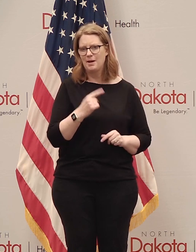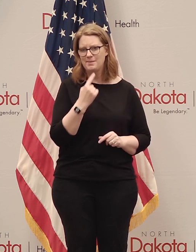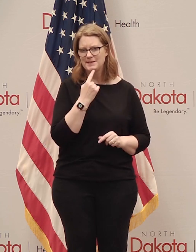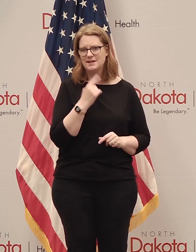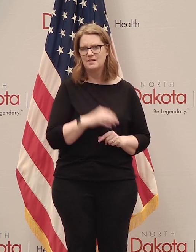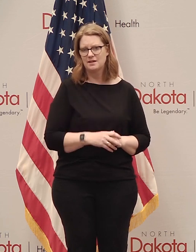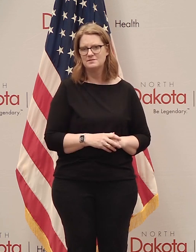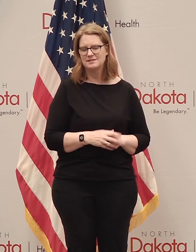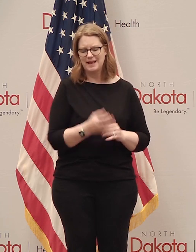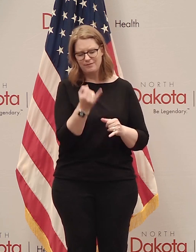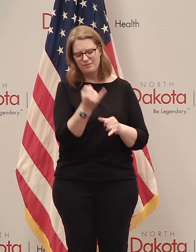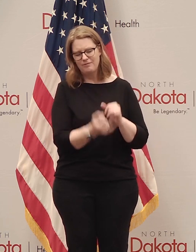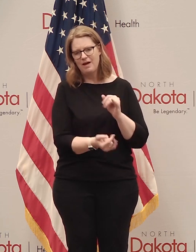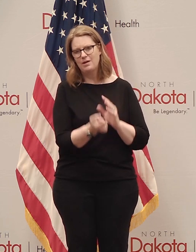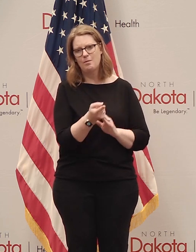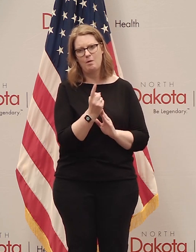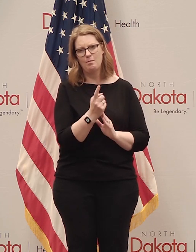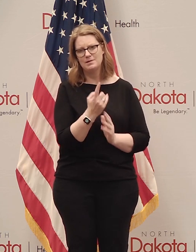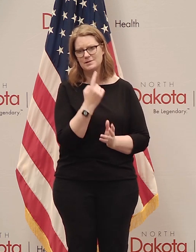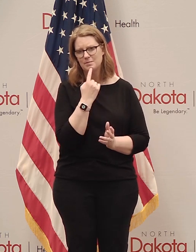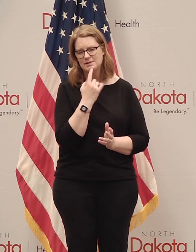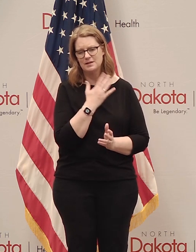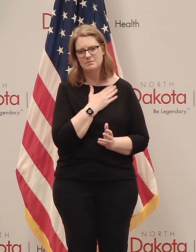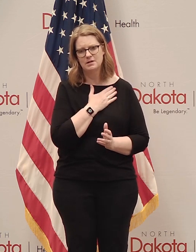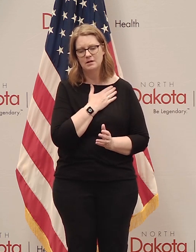final farewells. This is true when people